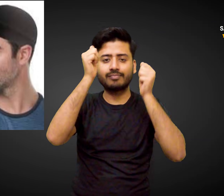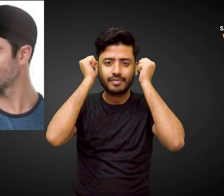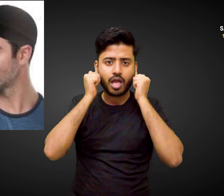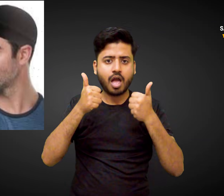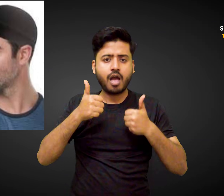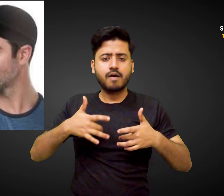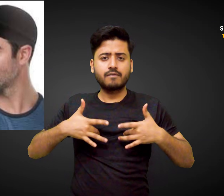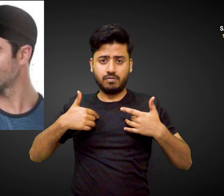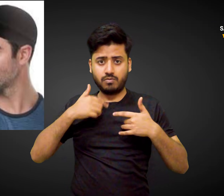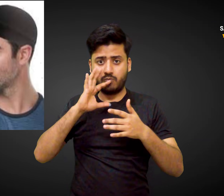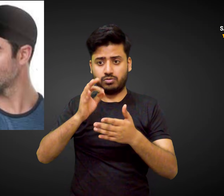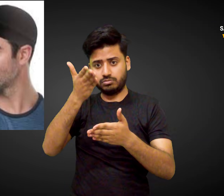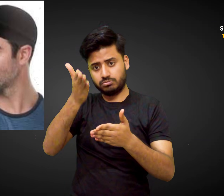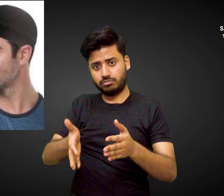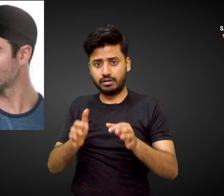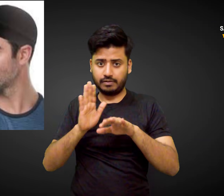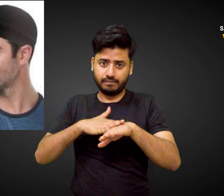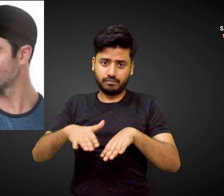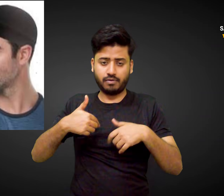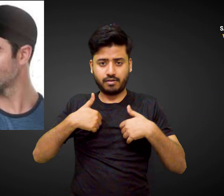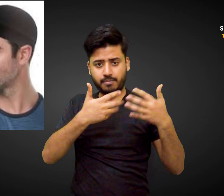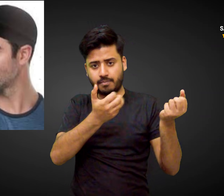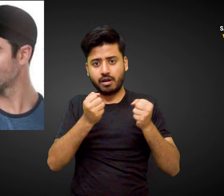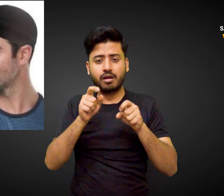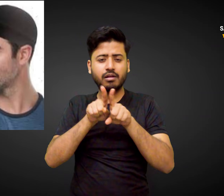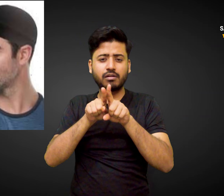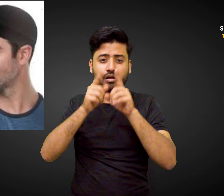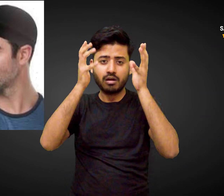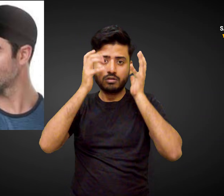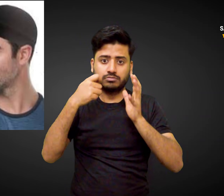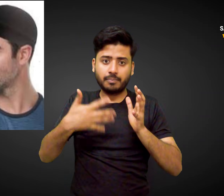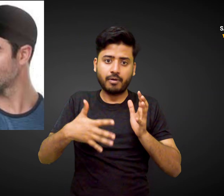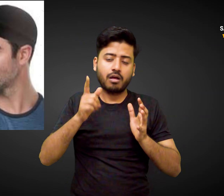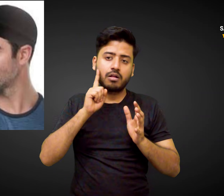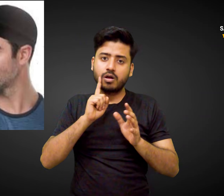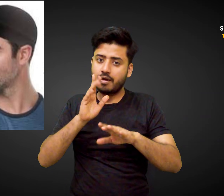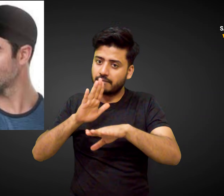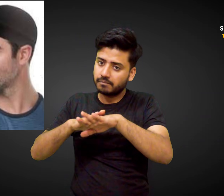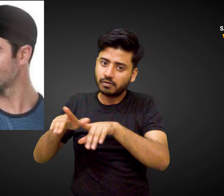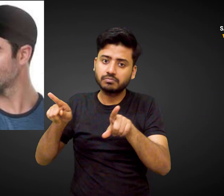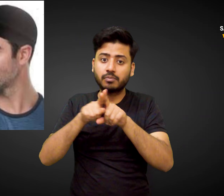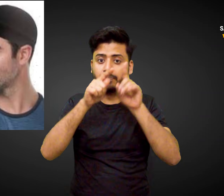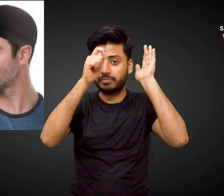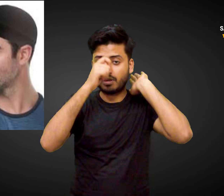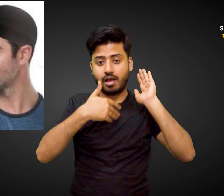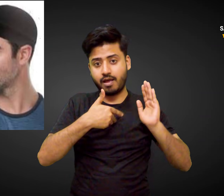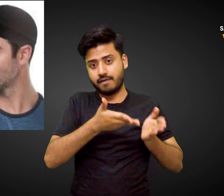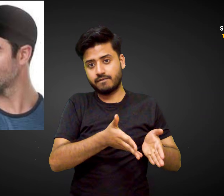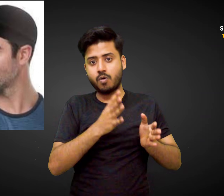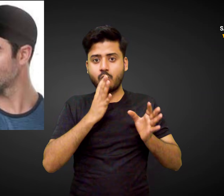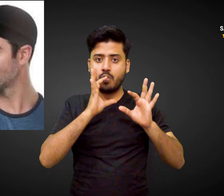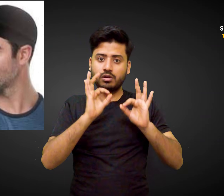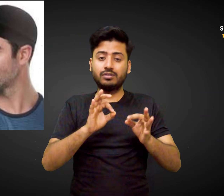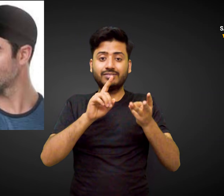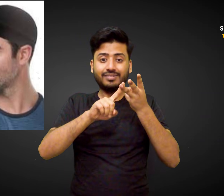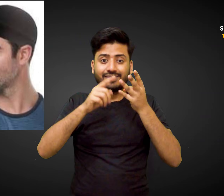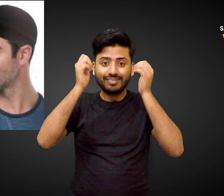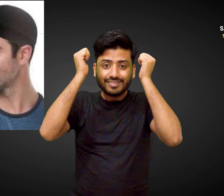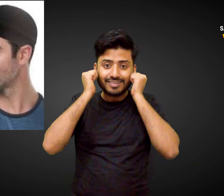Never wear on wet hair. Wet hair is weak. Friction from a cap on damp hair causes it to snap. Protect against friction. Wear